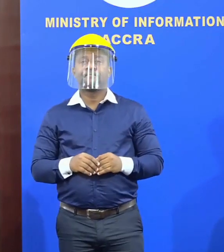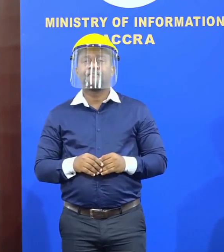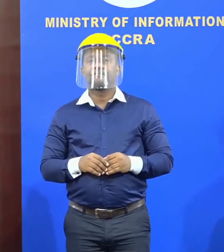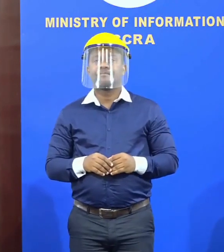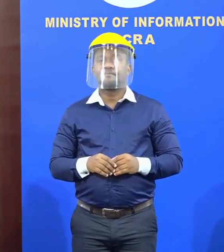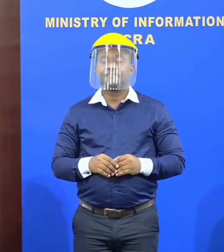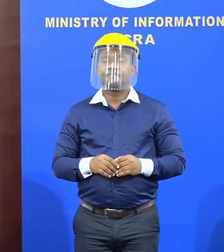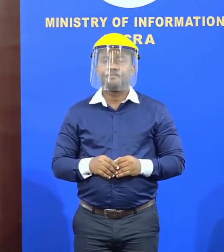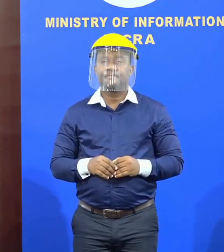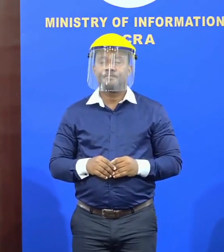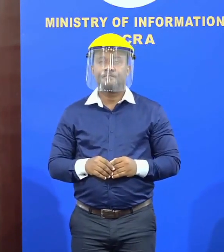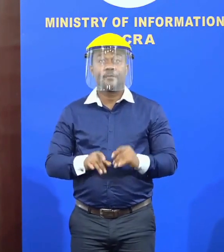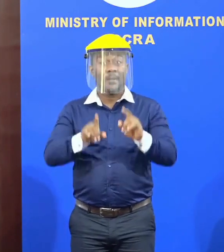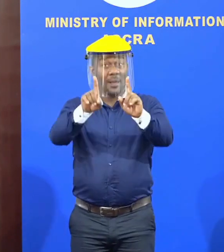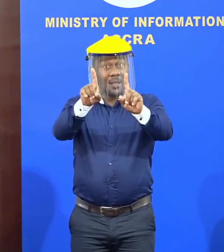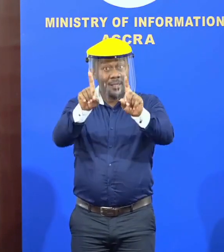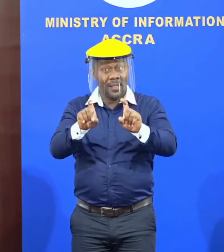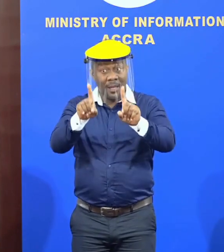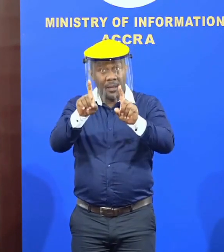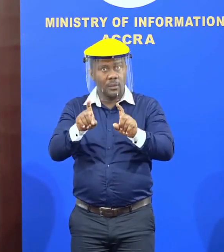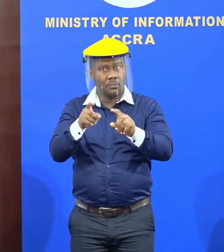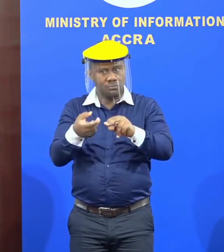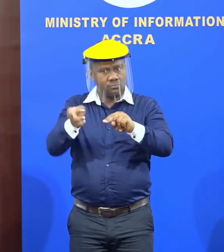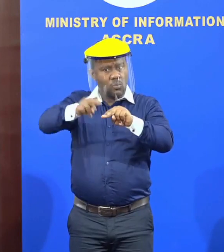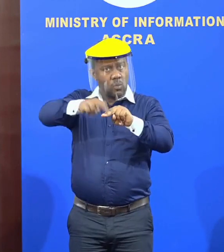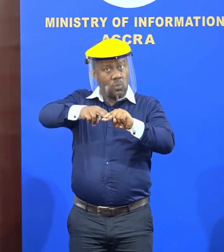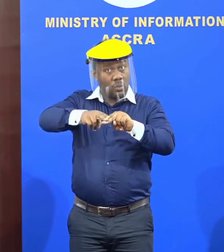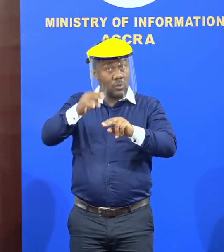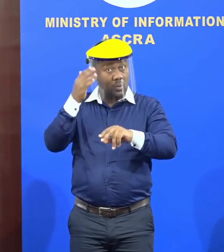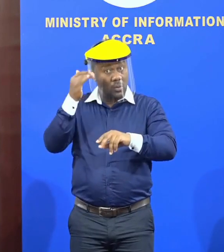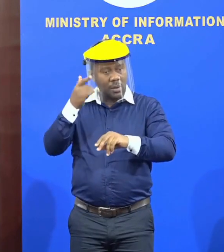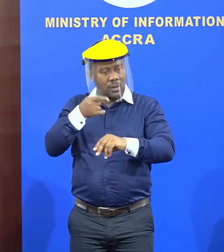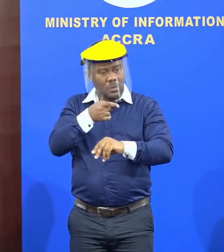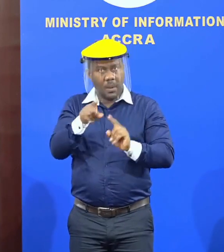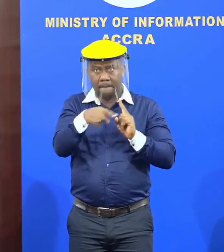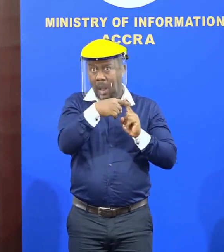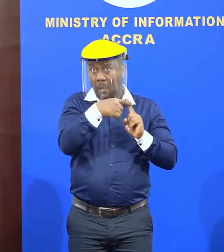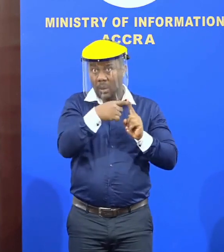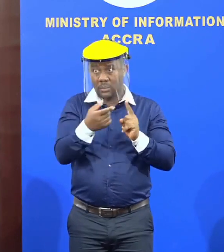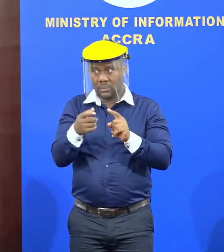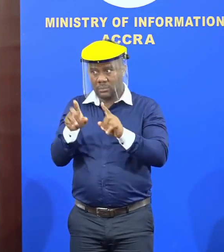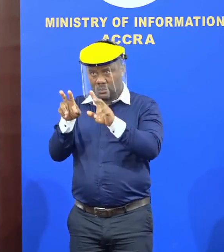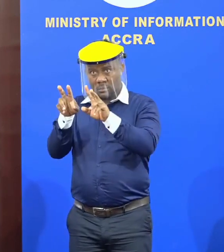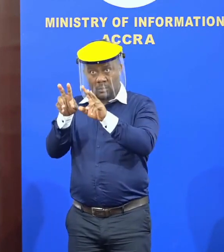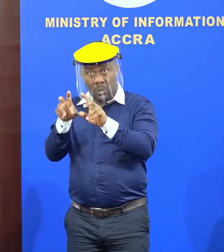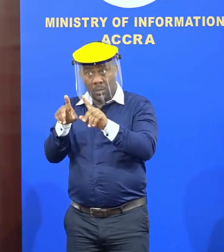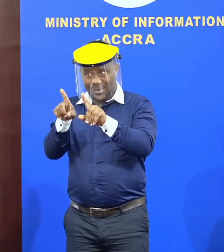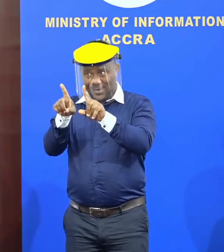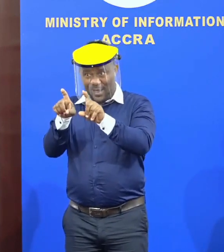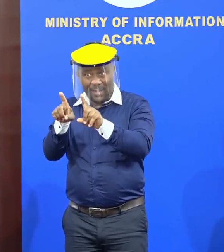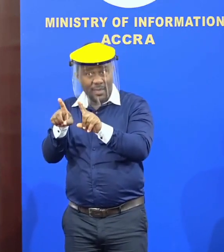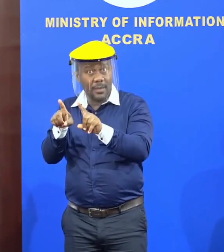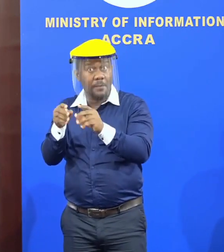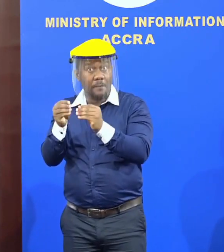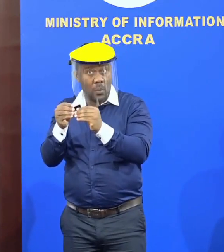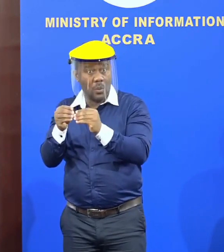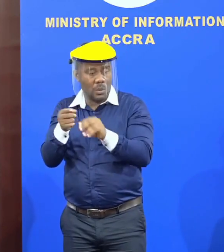Equally, the number of tests continues to rise in response to the number of positives that we are getting as we do additional contact